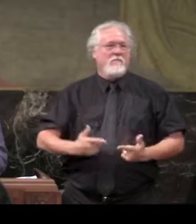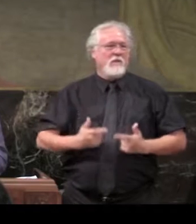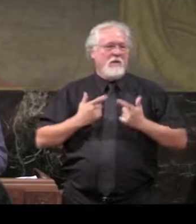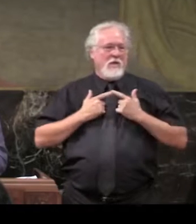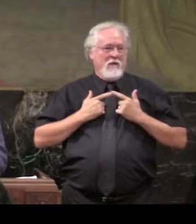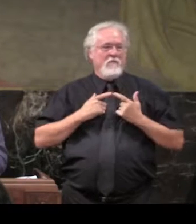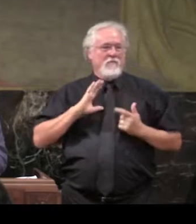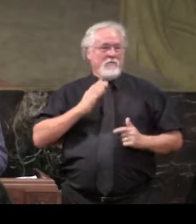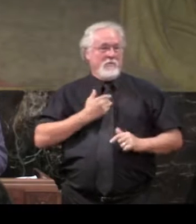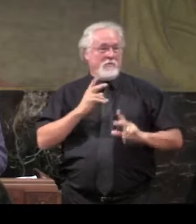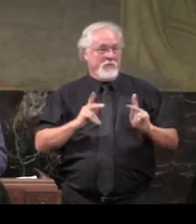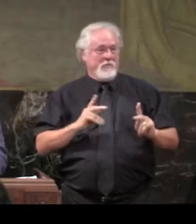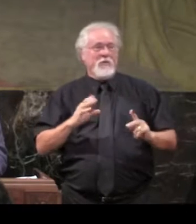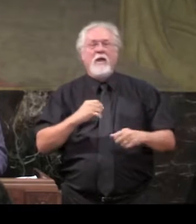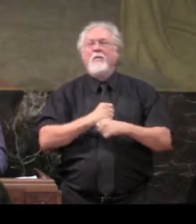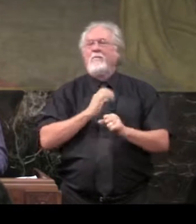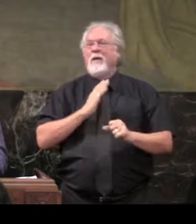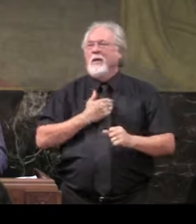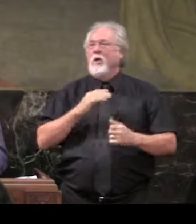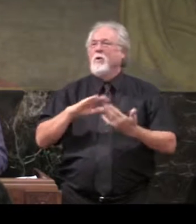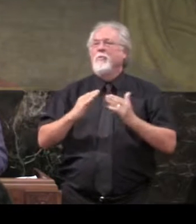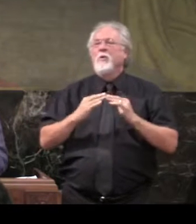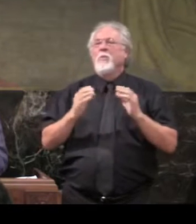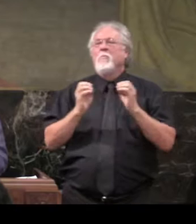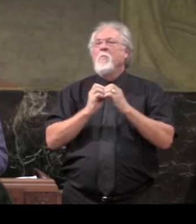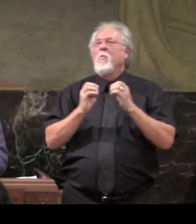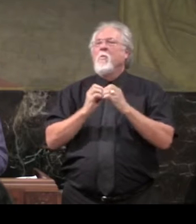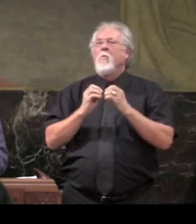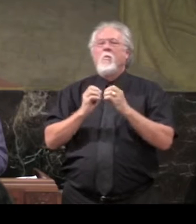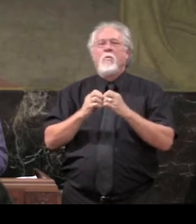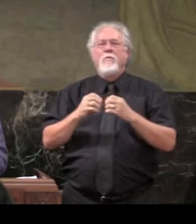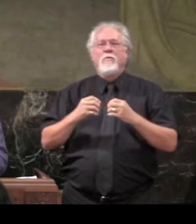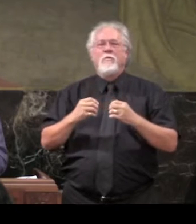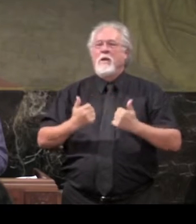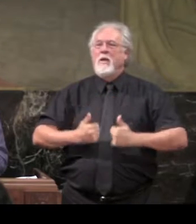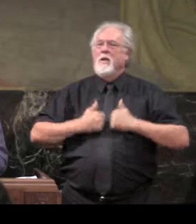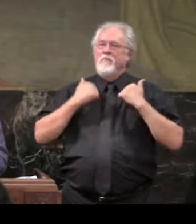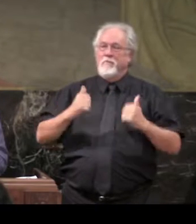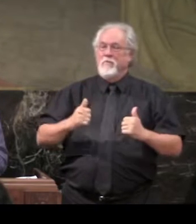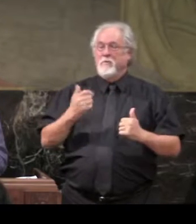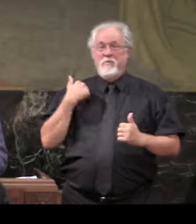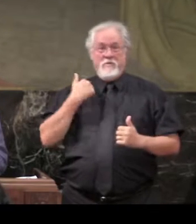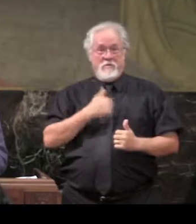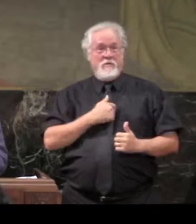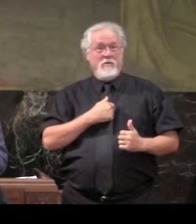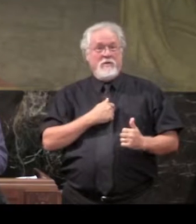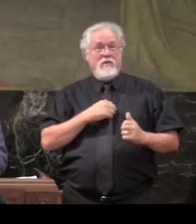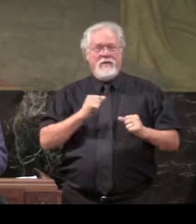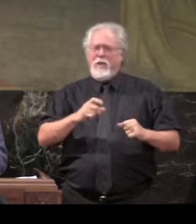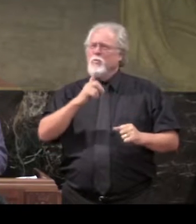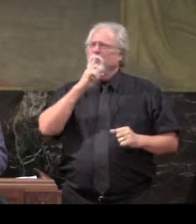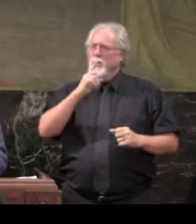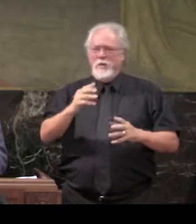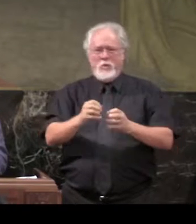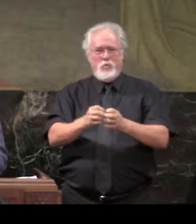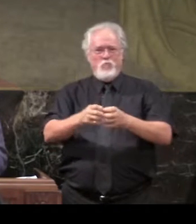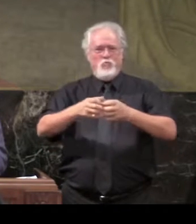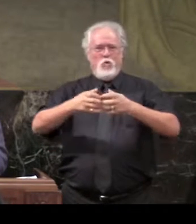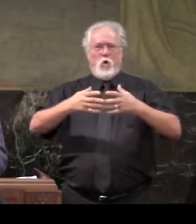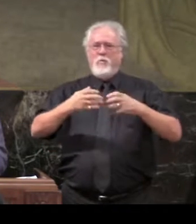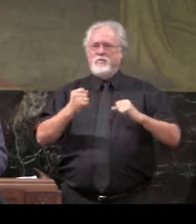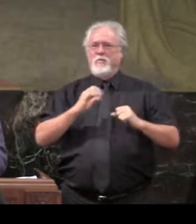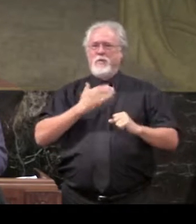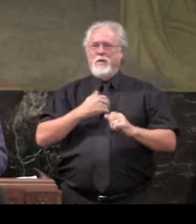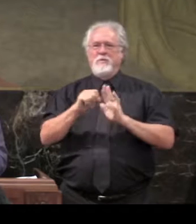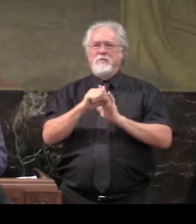our citizens and make our communities that much more vibrant so that we can really grow and strengthen our